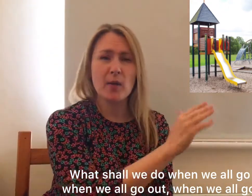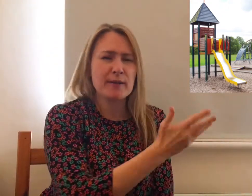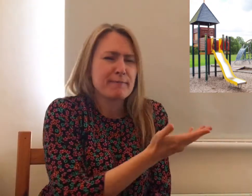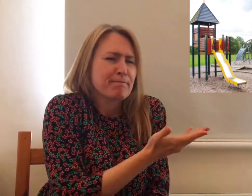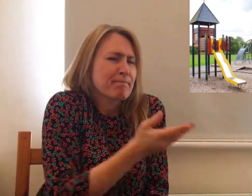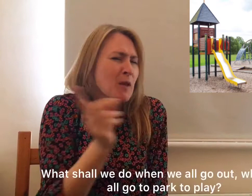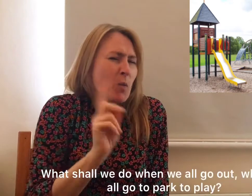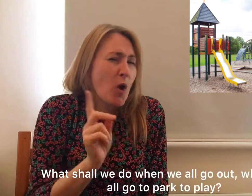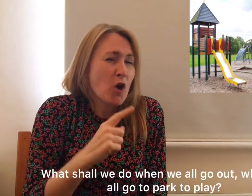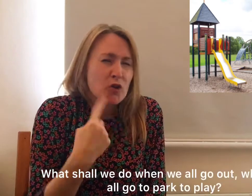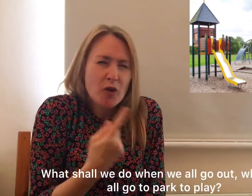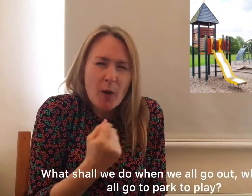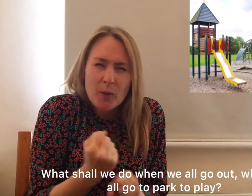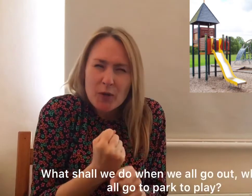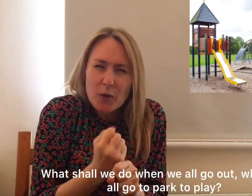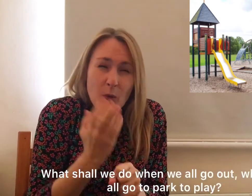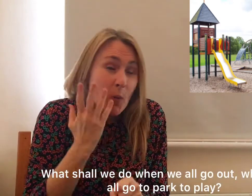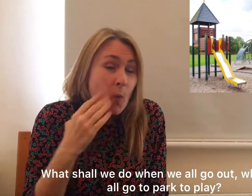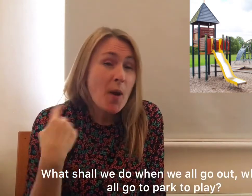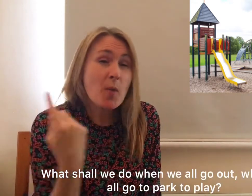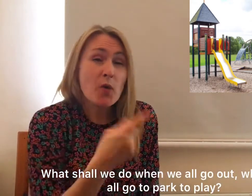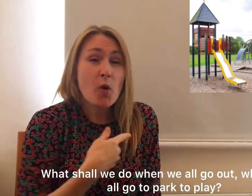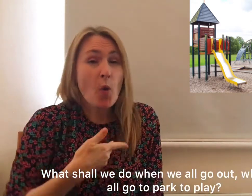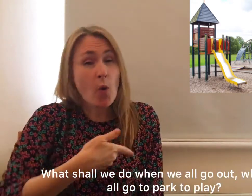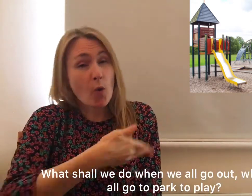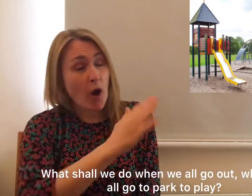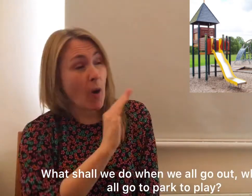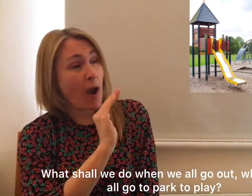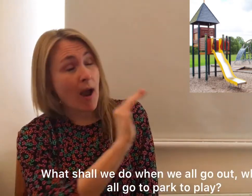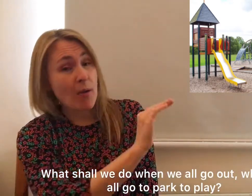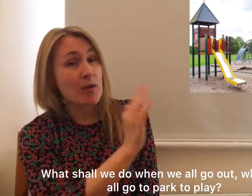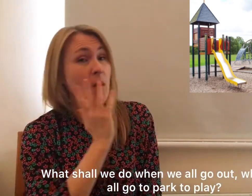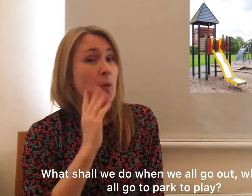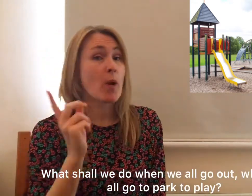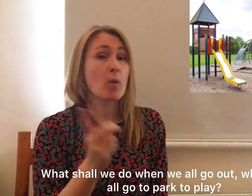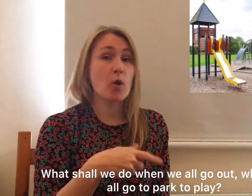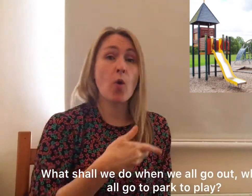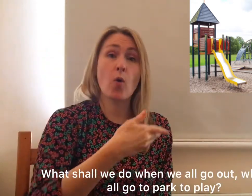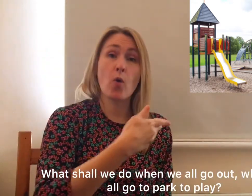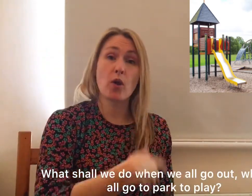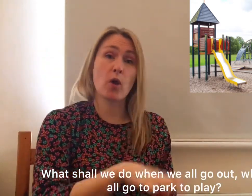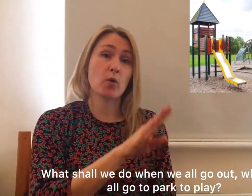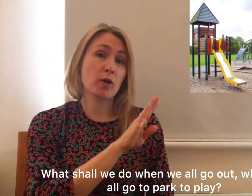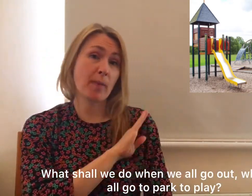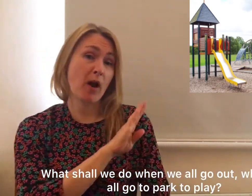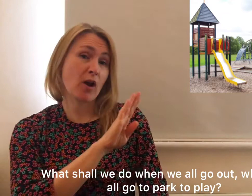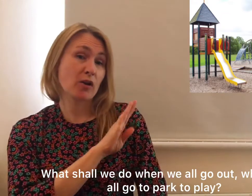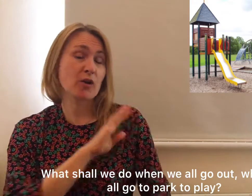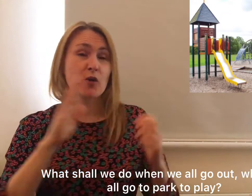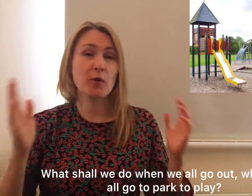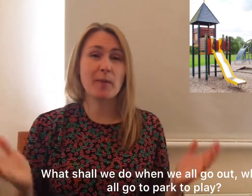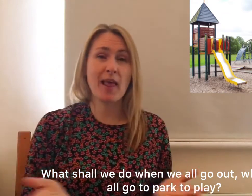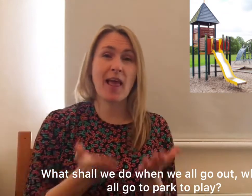What shall we do when we all go out? When we go to the park to play?